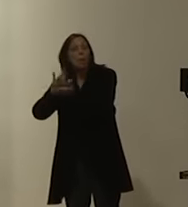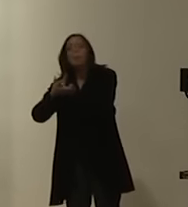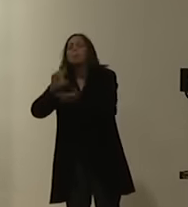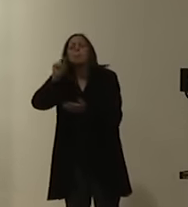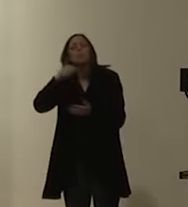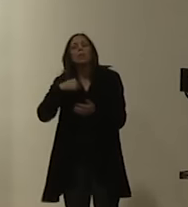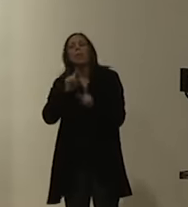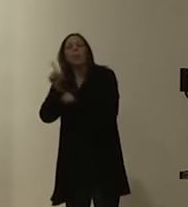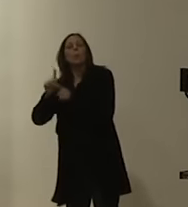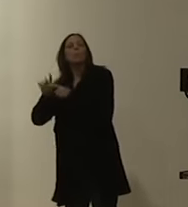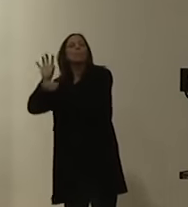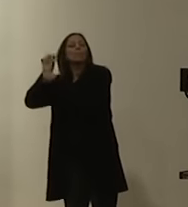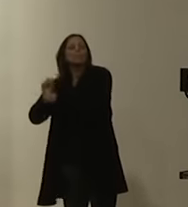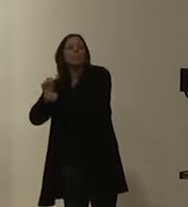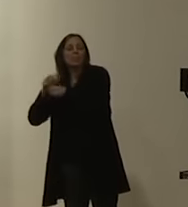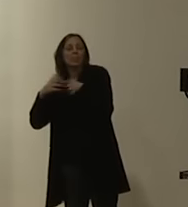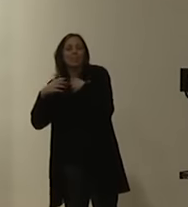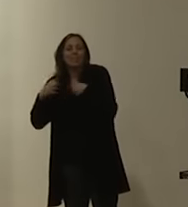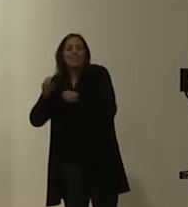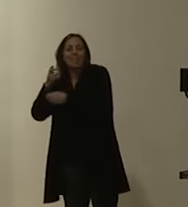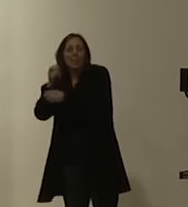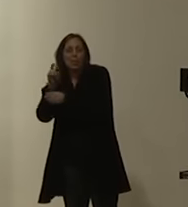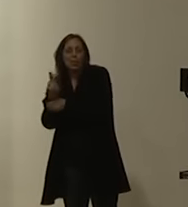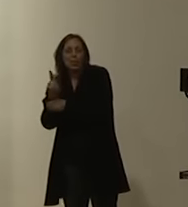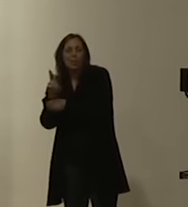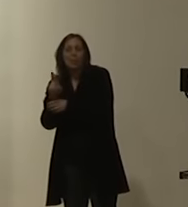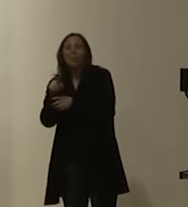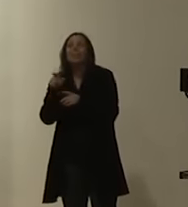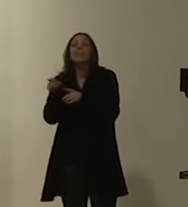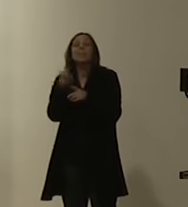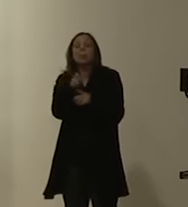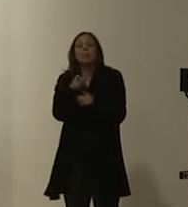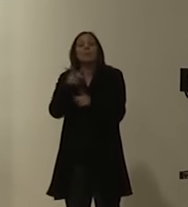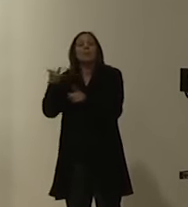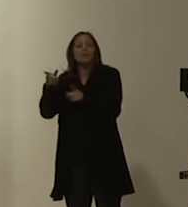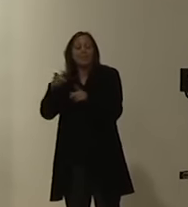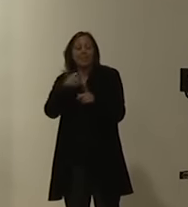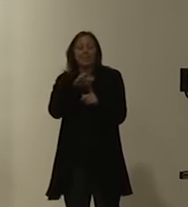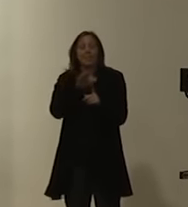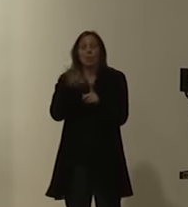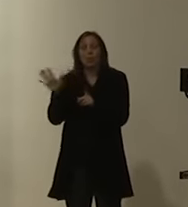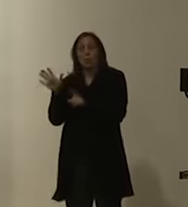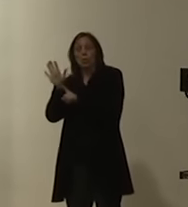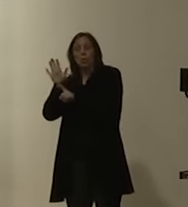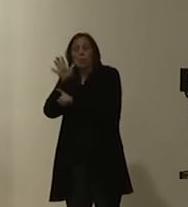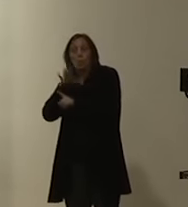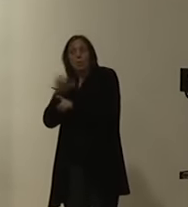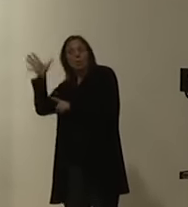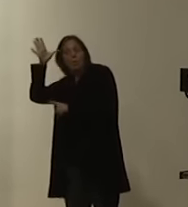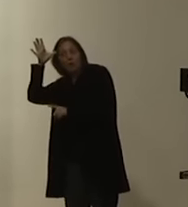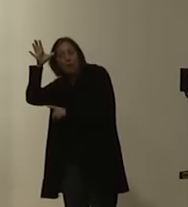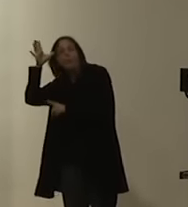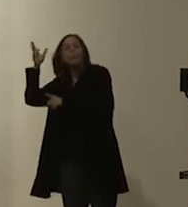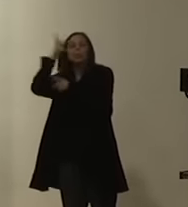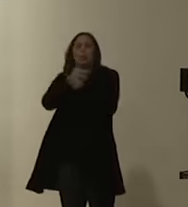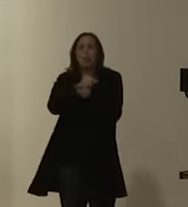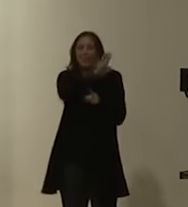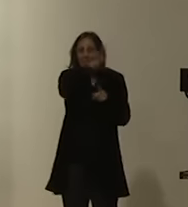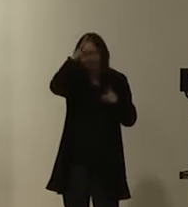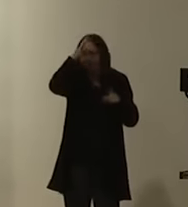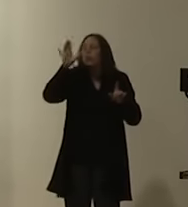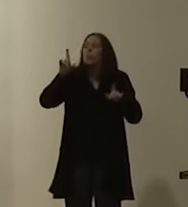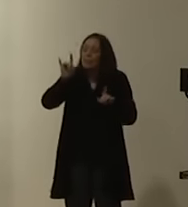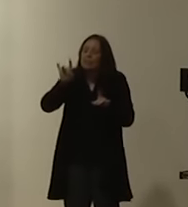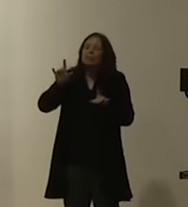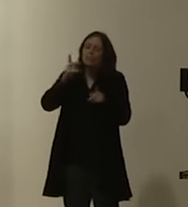sick. His son, her father, went to take care of him. The father died. His wife died. Then her father is